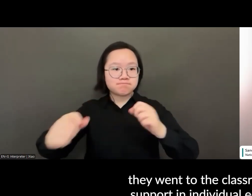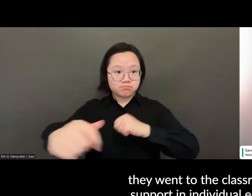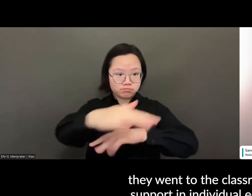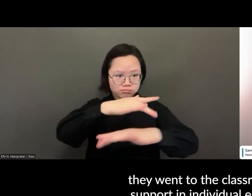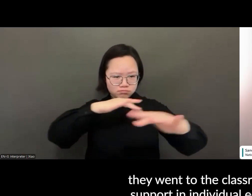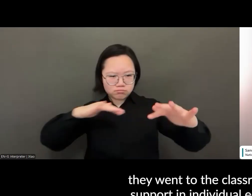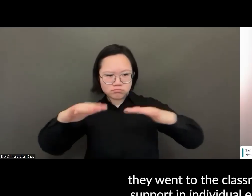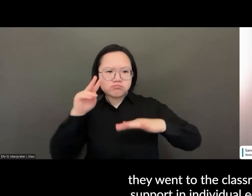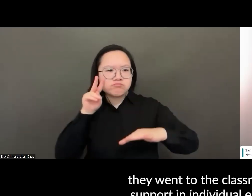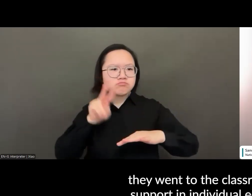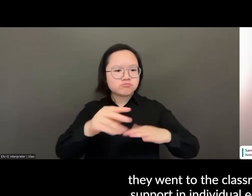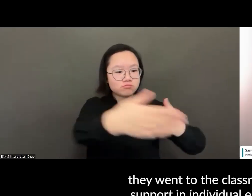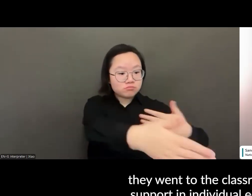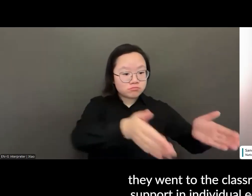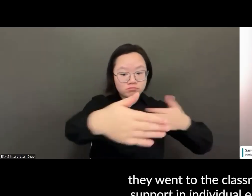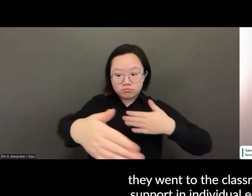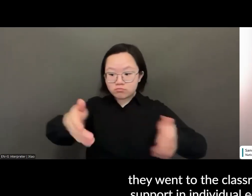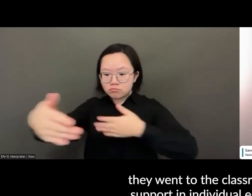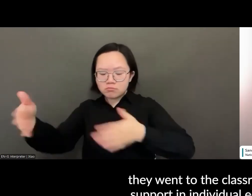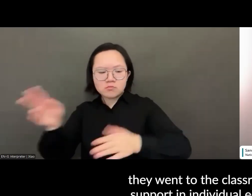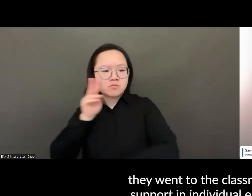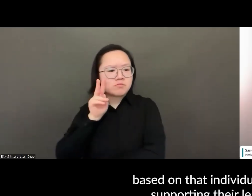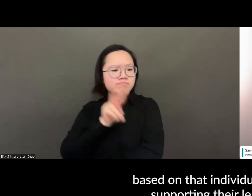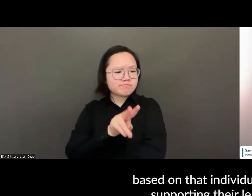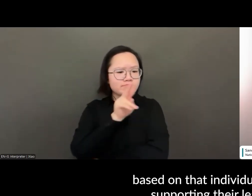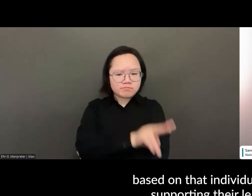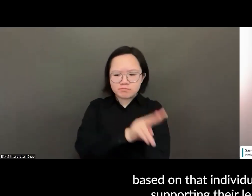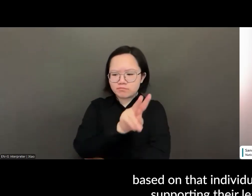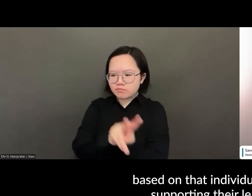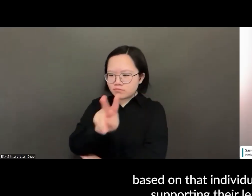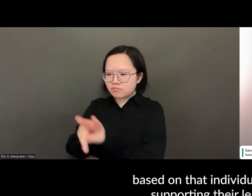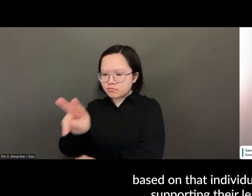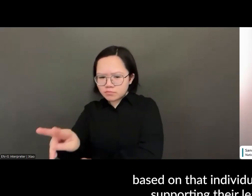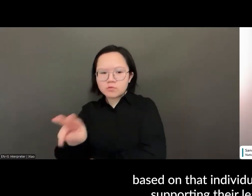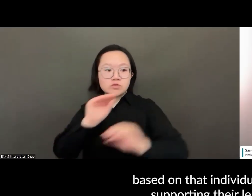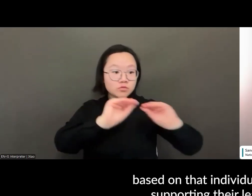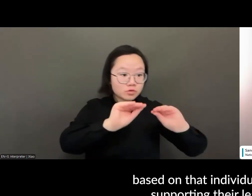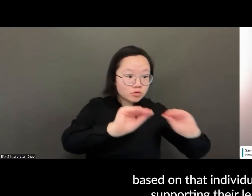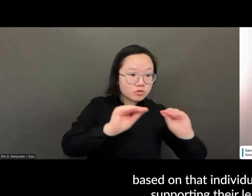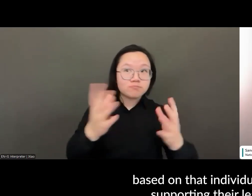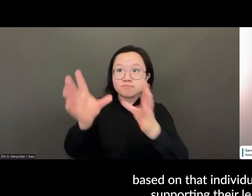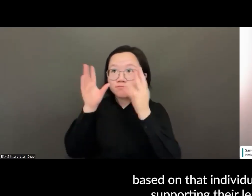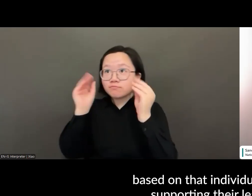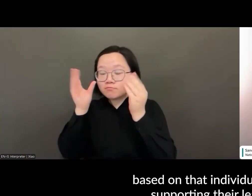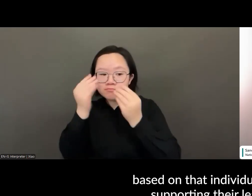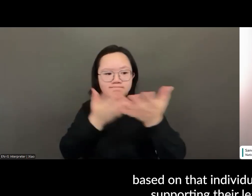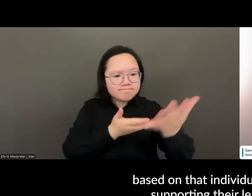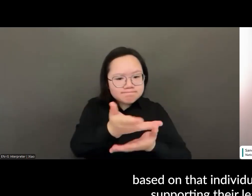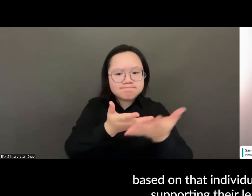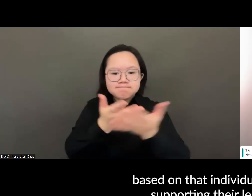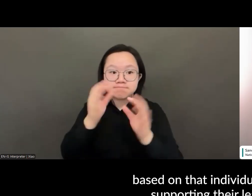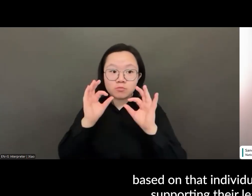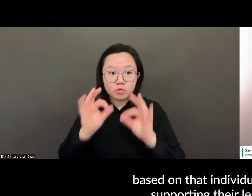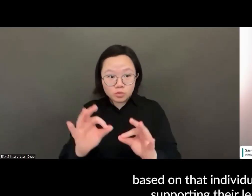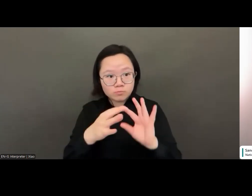to the classroom and provided support in individual education plan, and based on that individual education plan, supporting